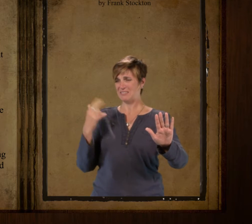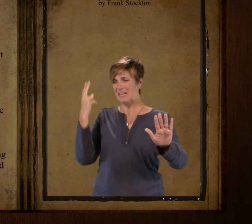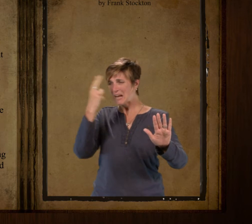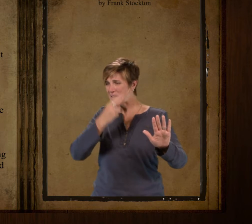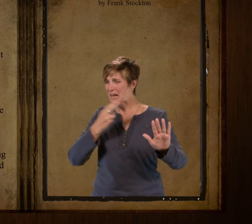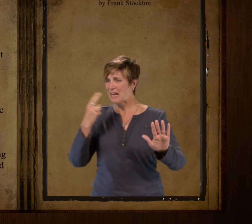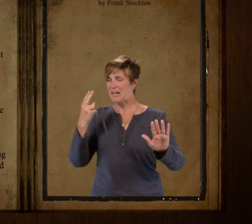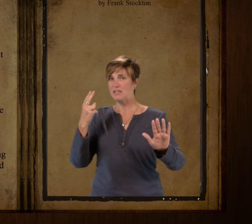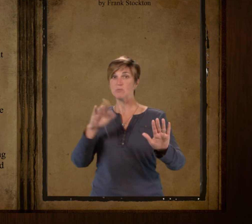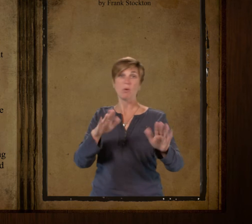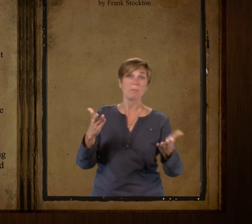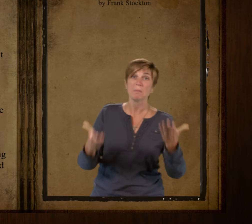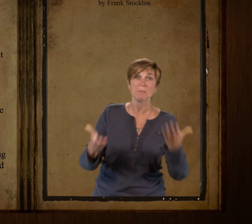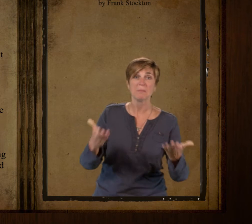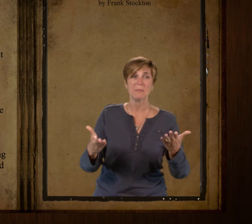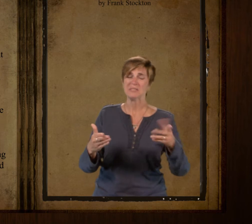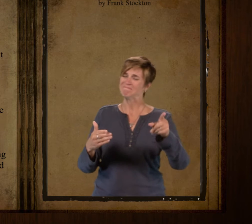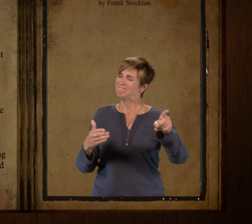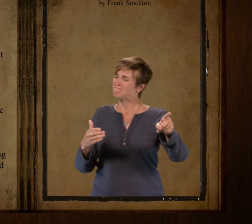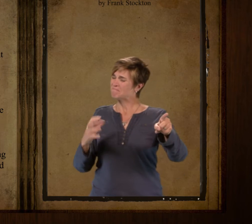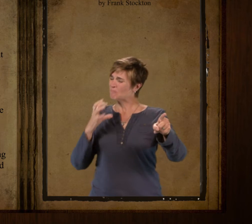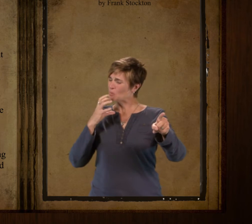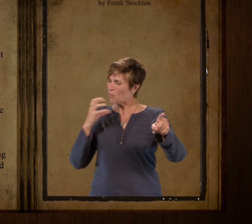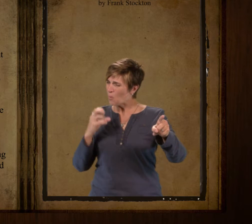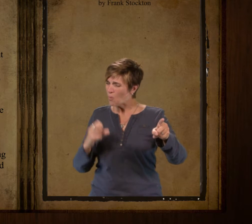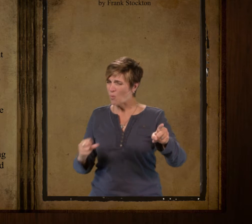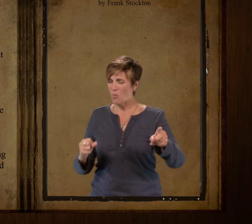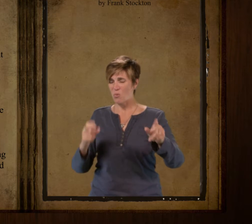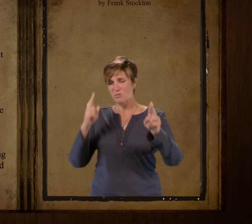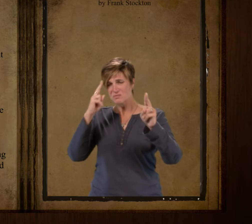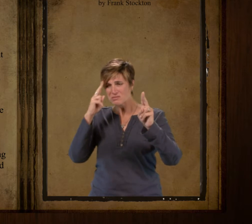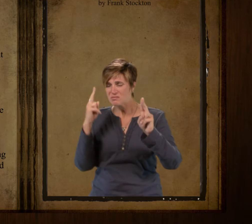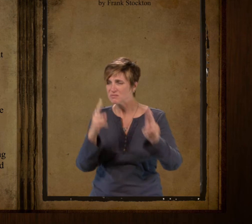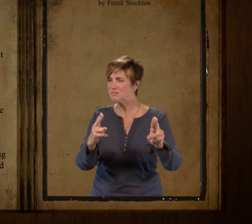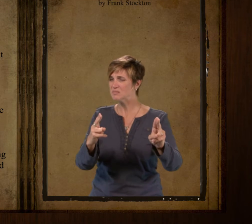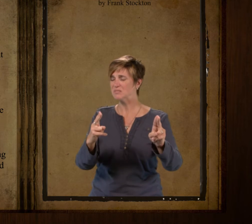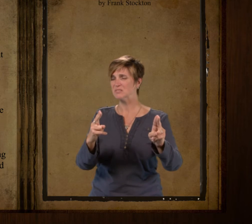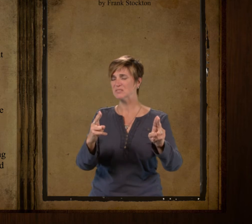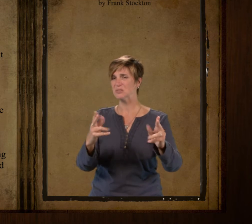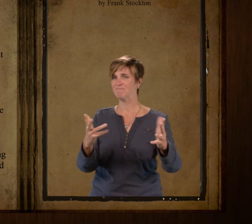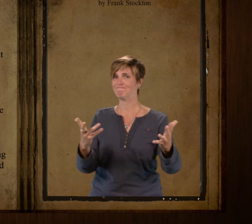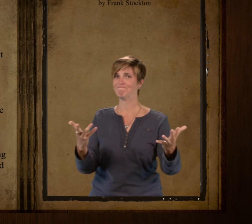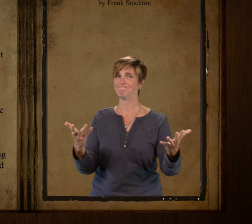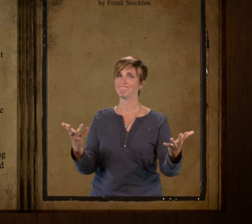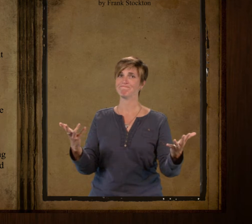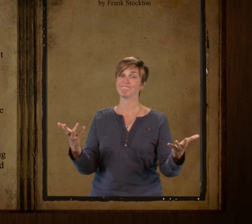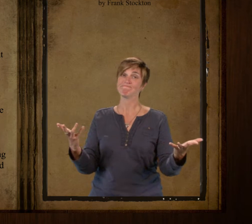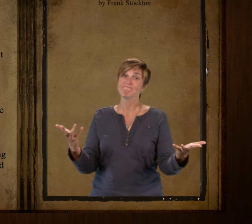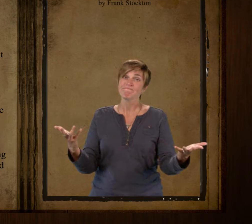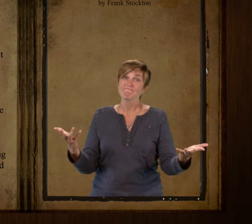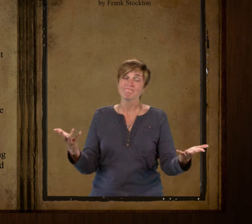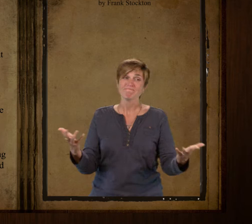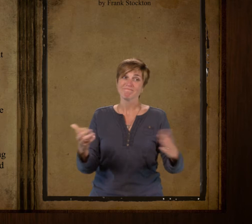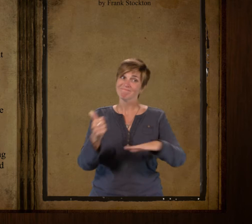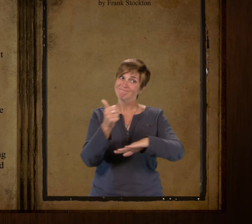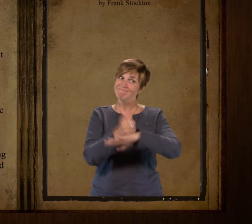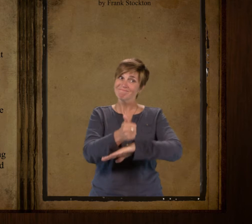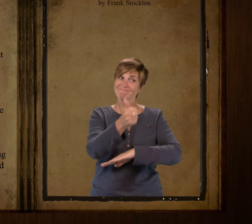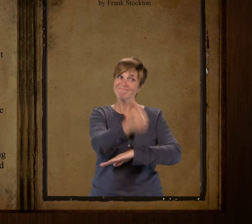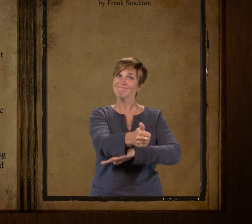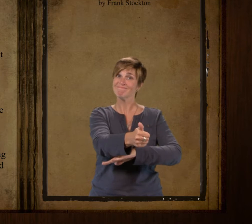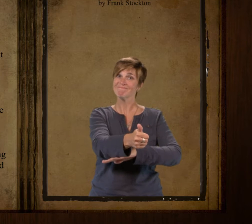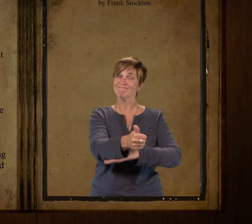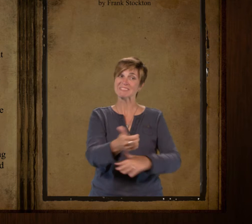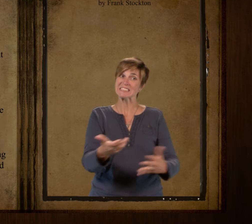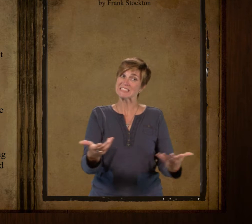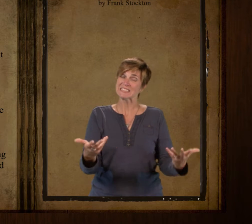hearts, wended slowly their homeward way, mourning greatly that one so